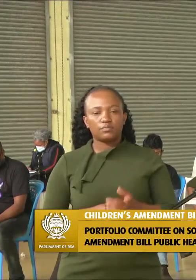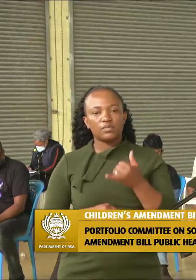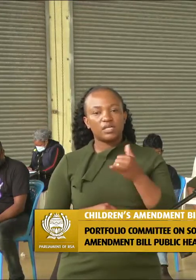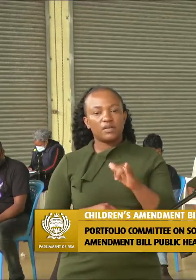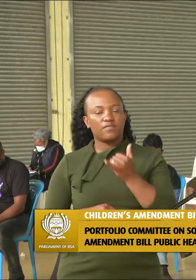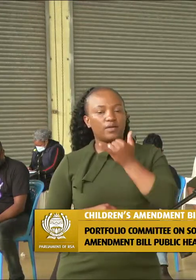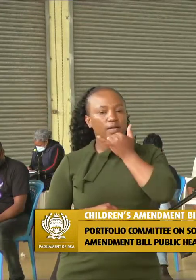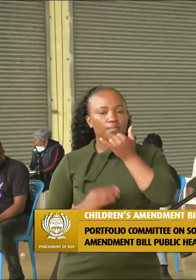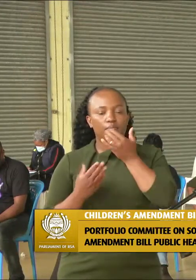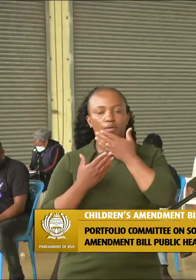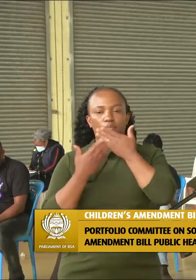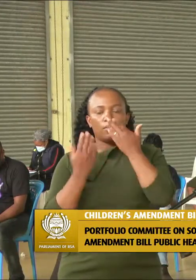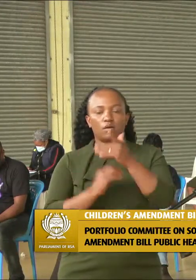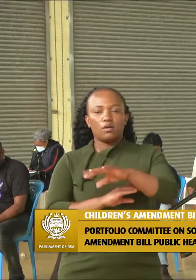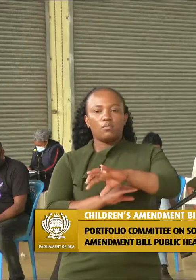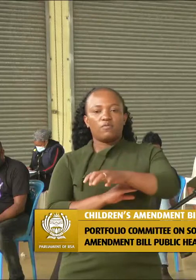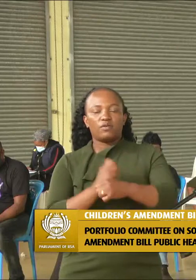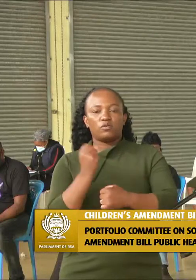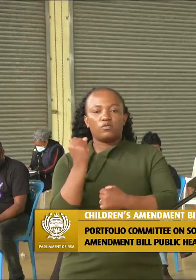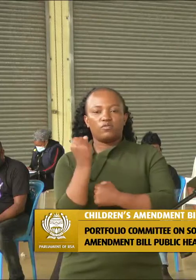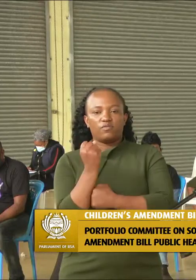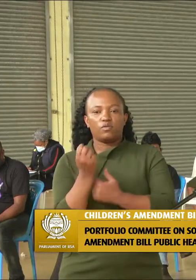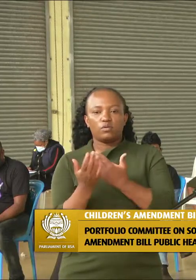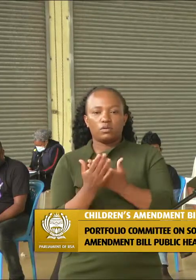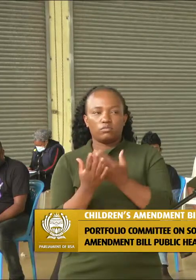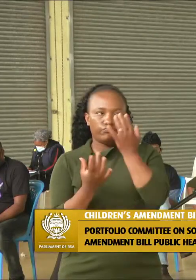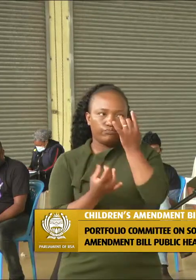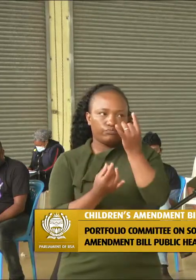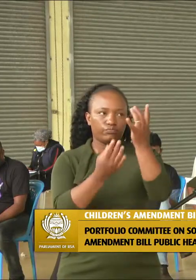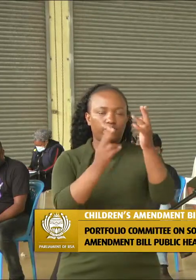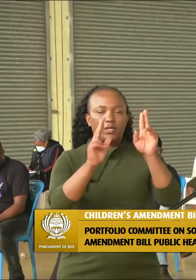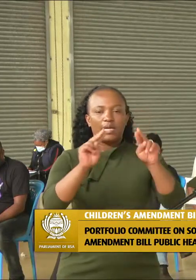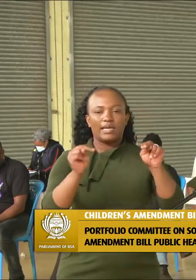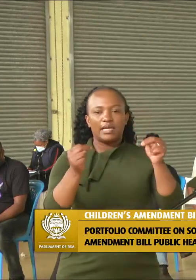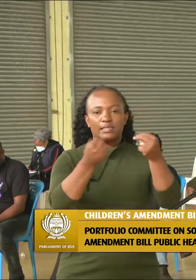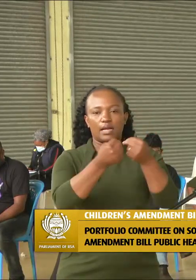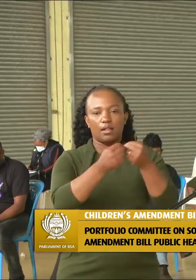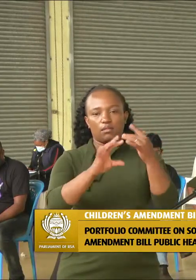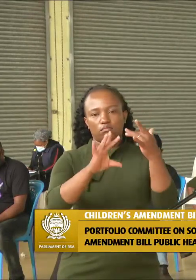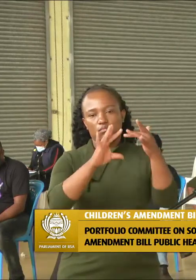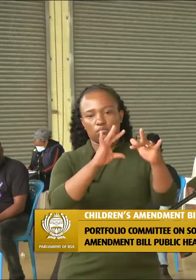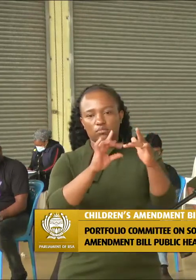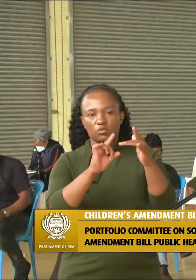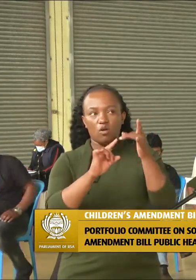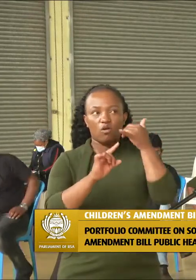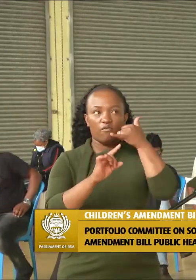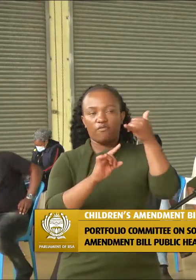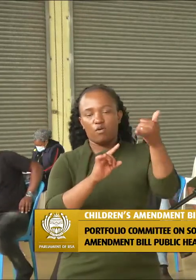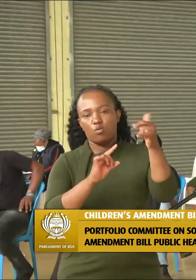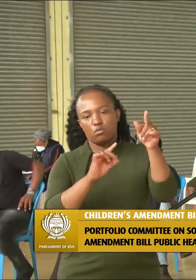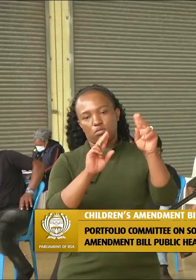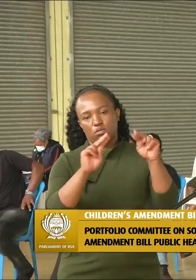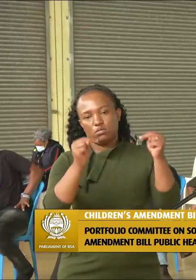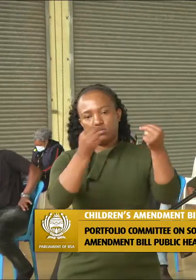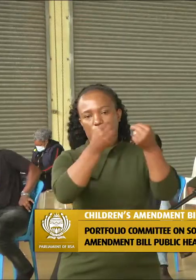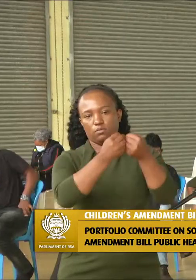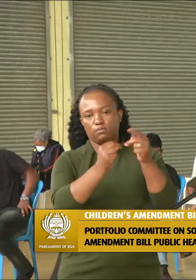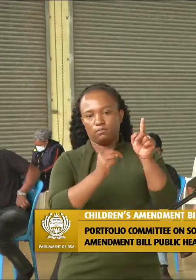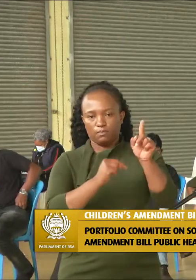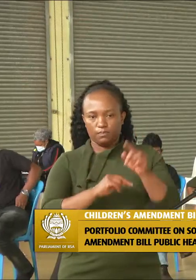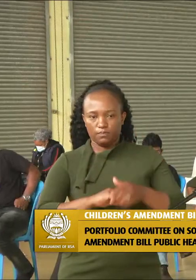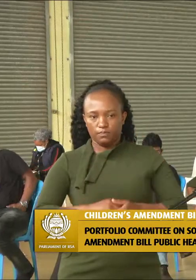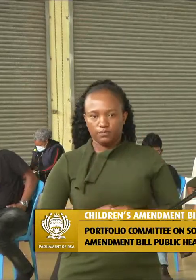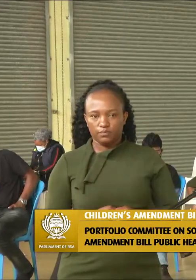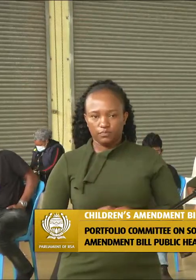from your provincial office, you can escalate your matter to the national office. Uma ke ungasizwa lapha ehhovisi